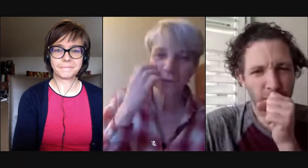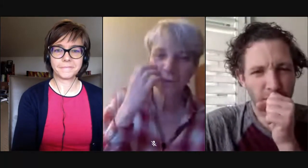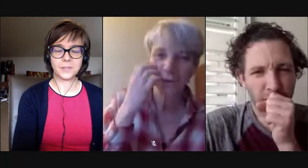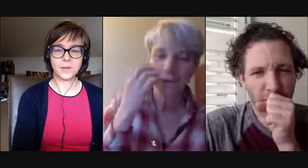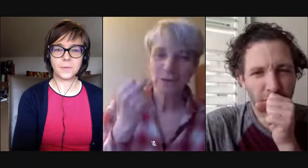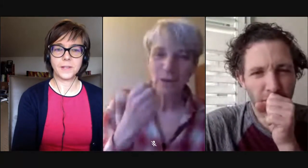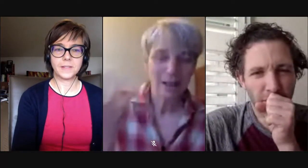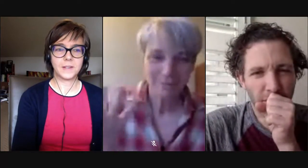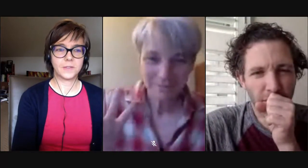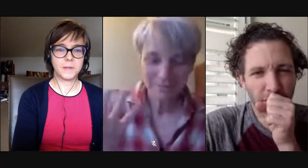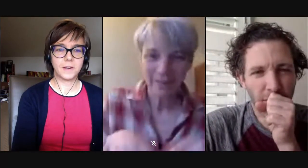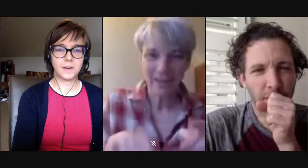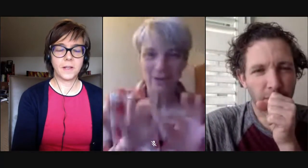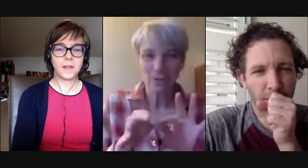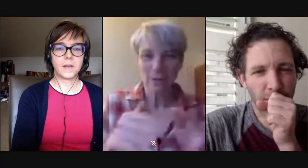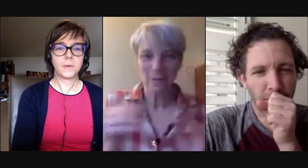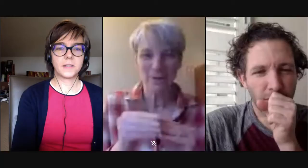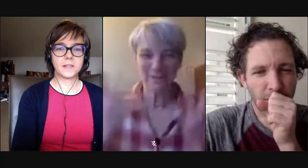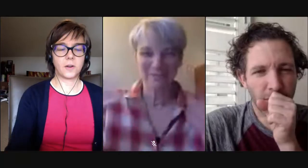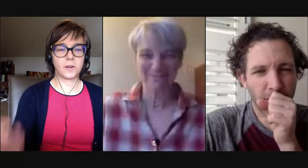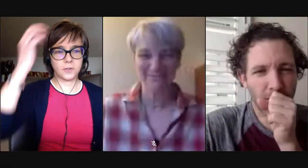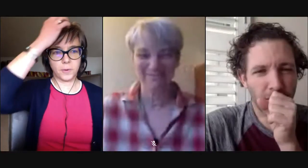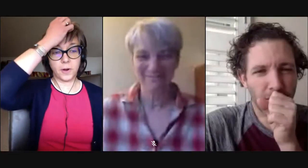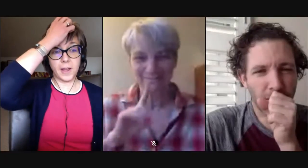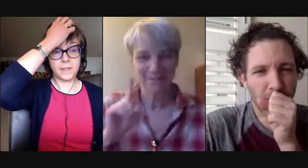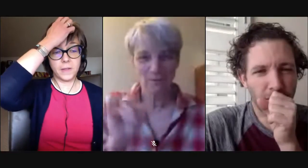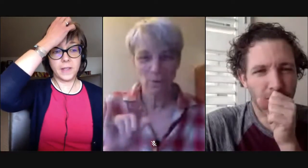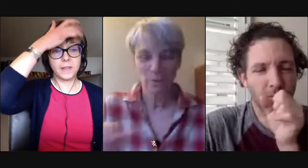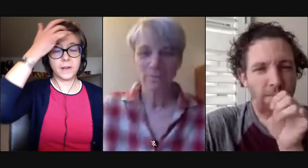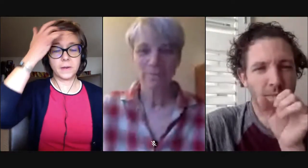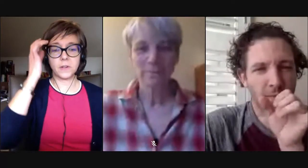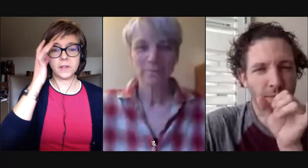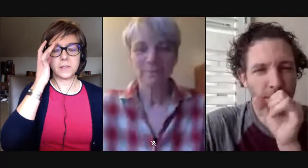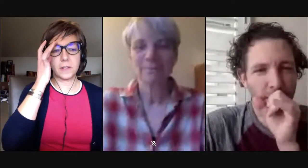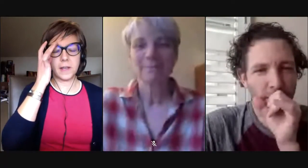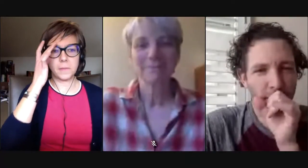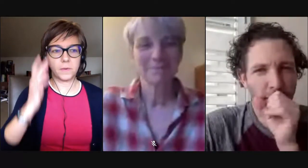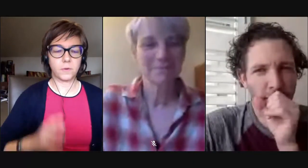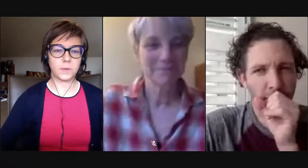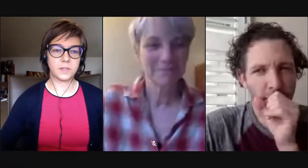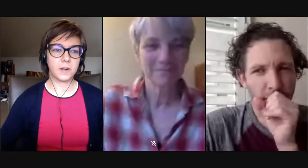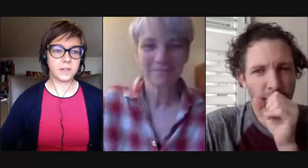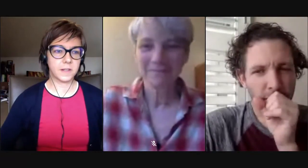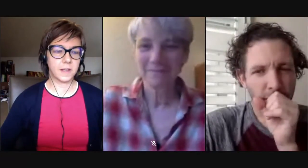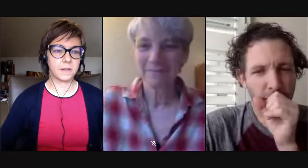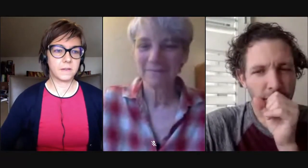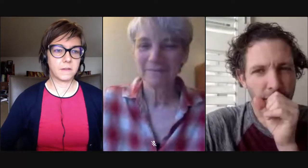So now we can see our speaker, we can see our interpreter. And the thing that I was talking to Lynette before we started is that the